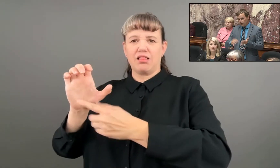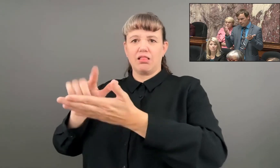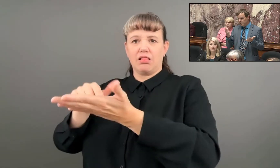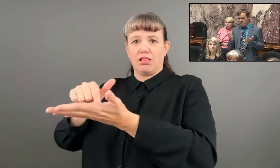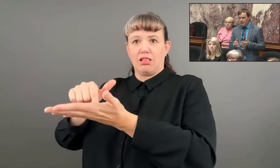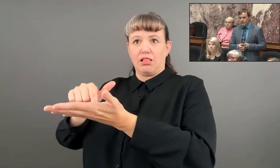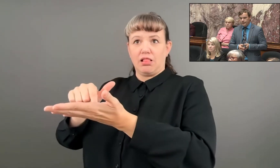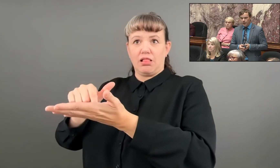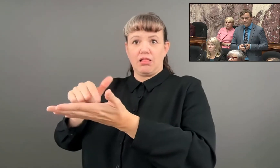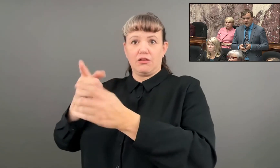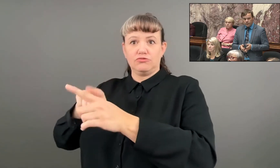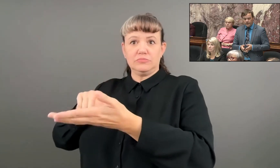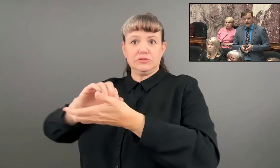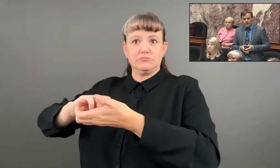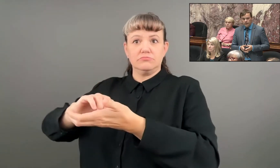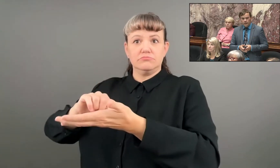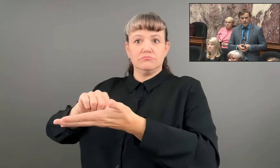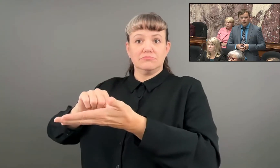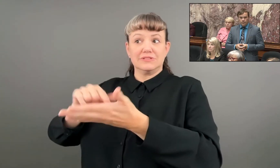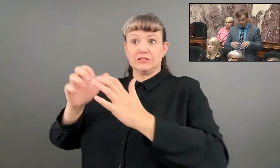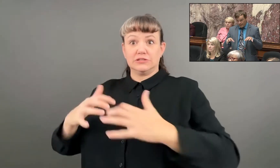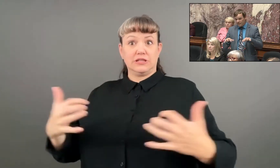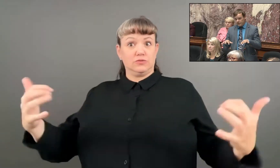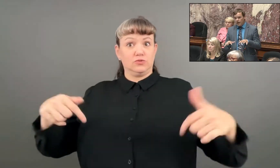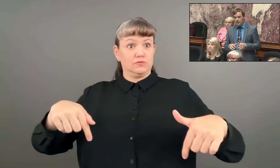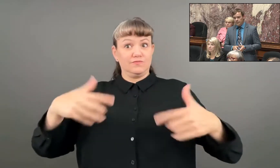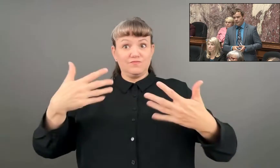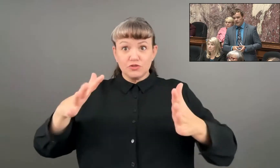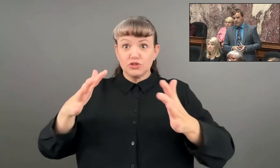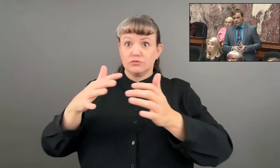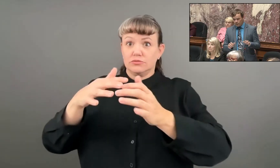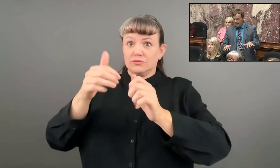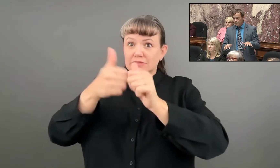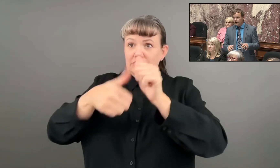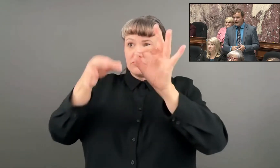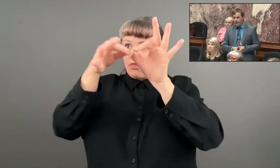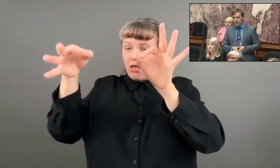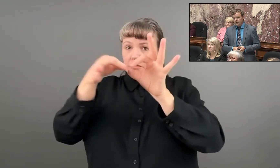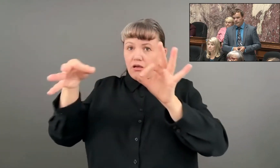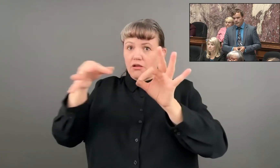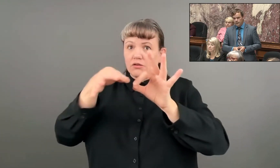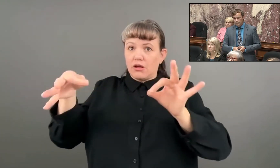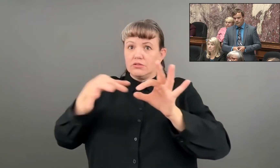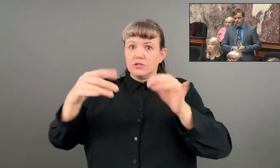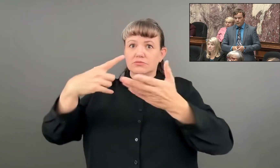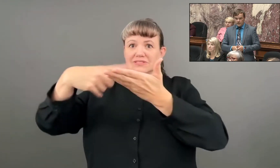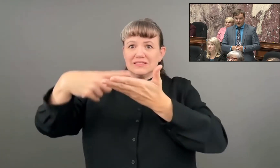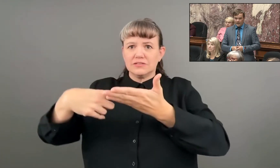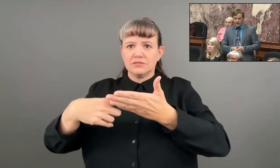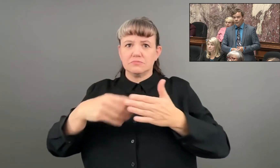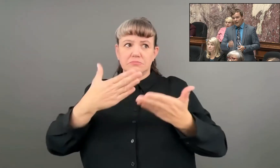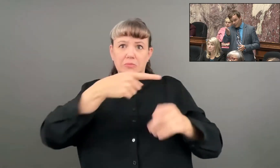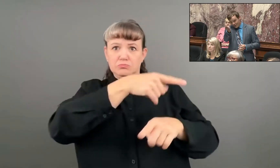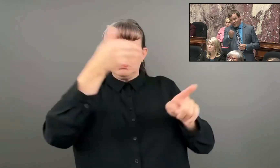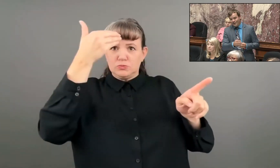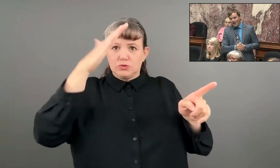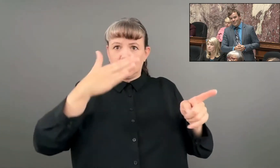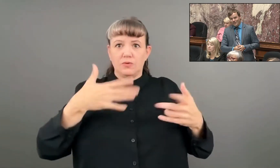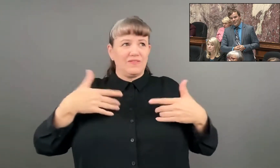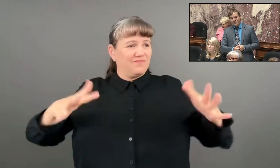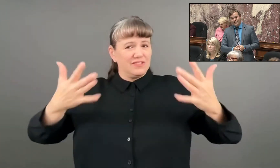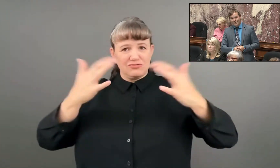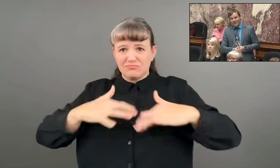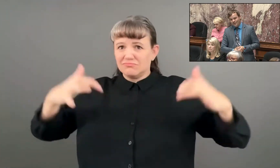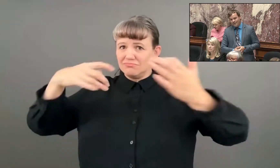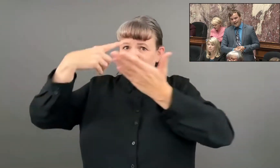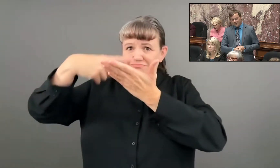I don't know, maybe the member forgot that he was here. But we actually talked about the issues right here in the House. We debated it. Well, the leader of the